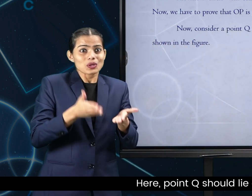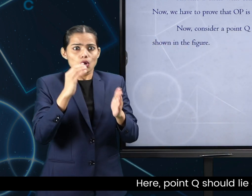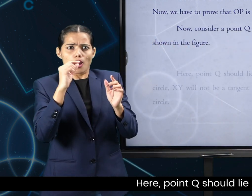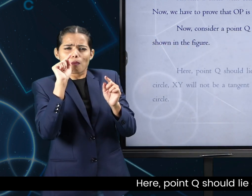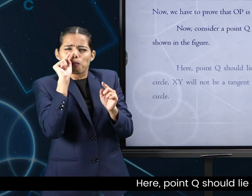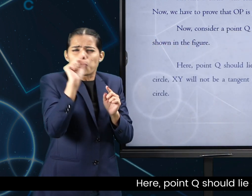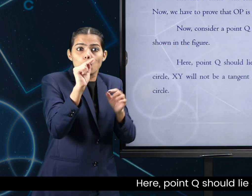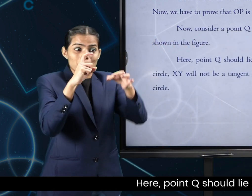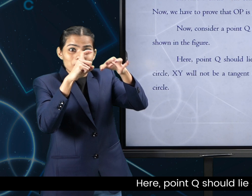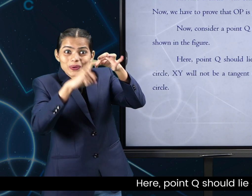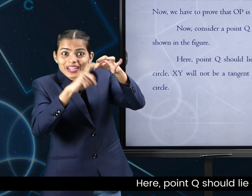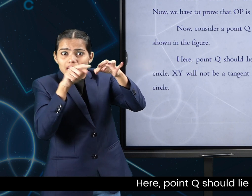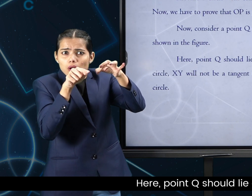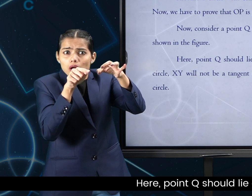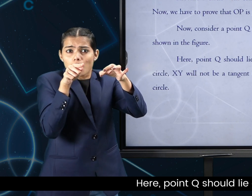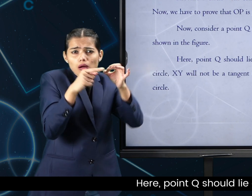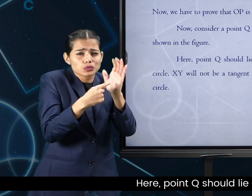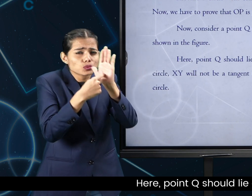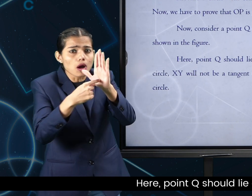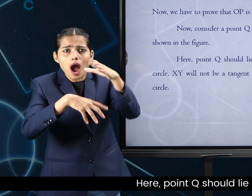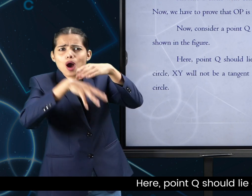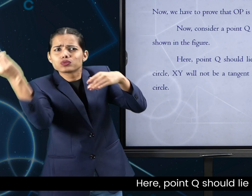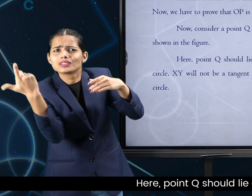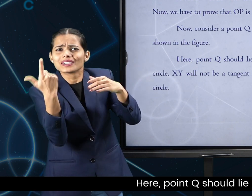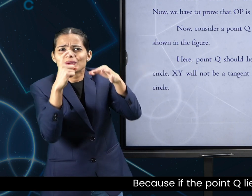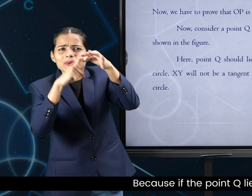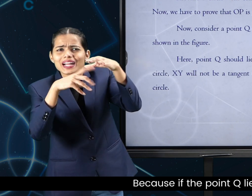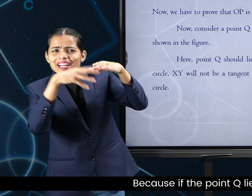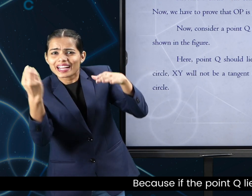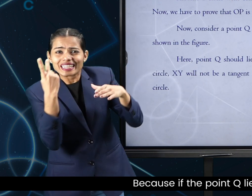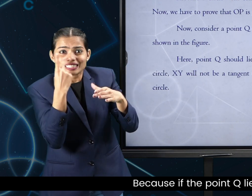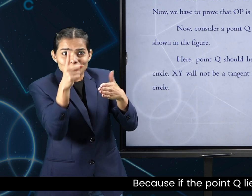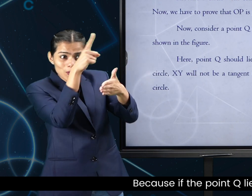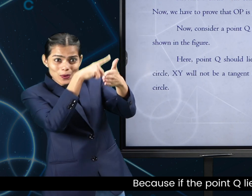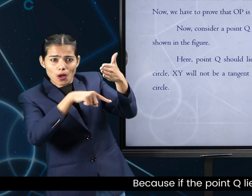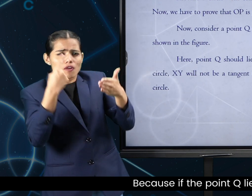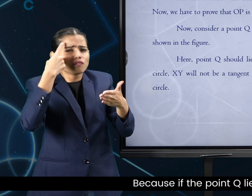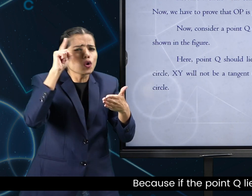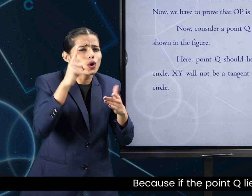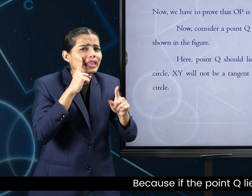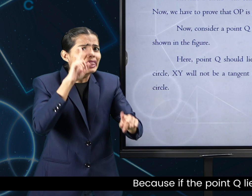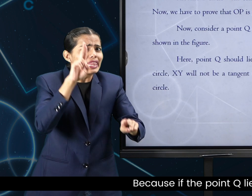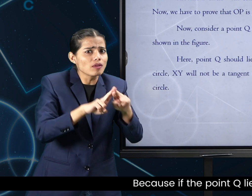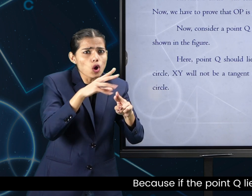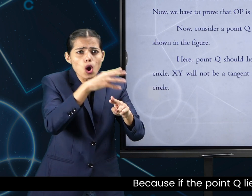Here, point Q should lie outside the circle because if the point Q lies inside the